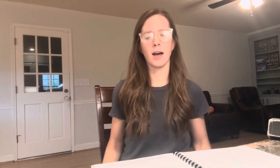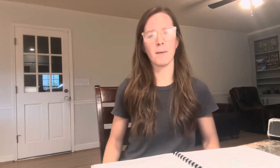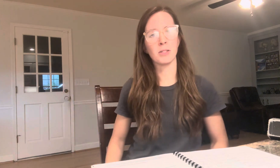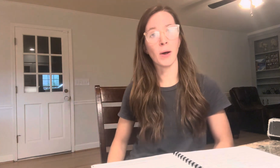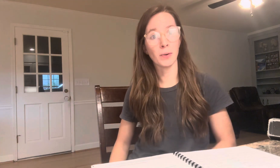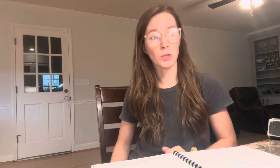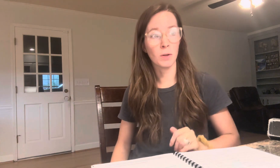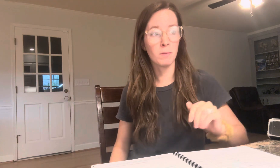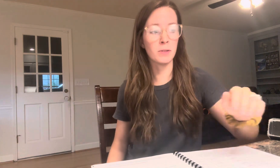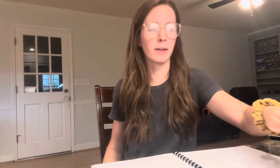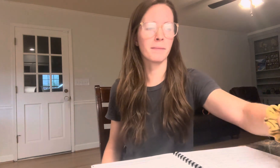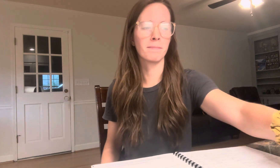this. So I'll show you with music.